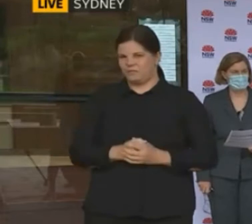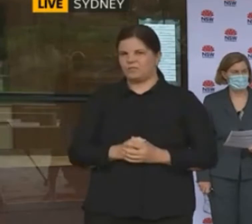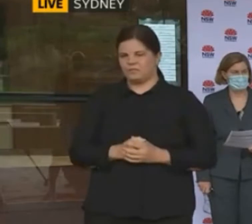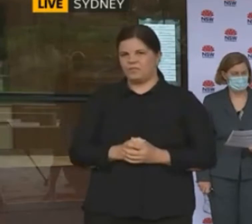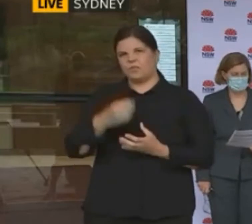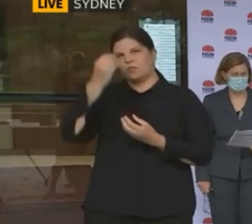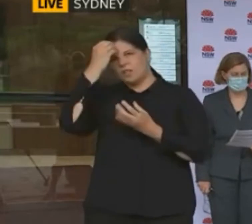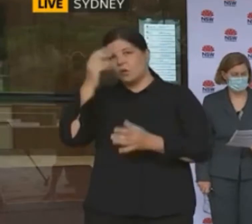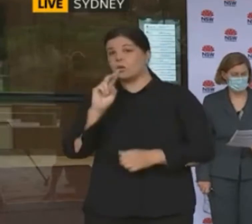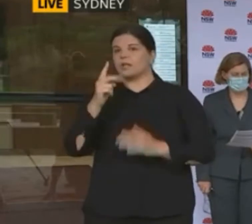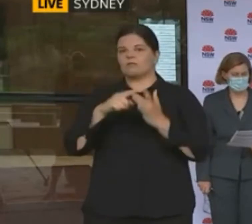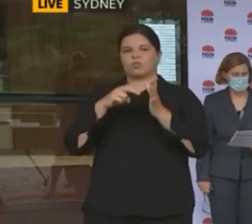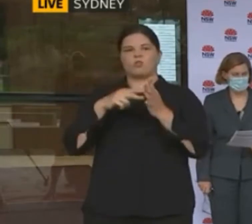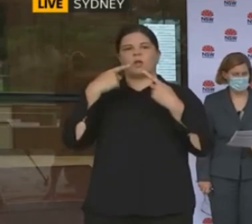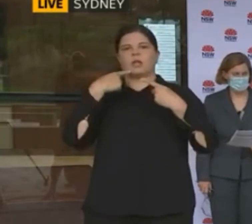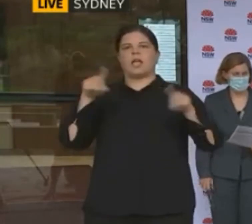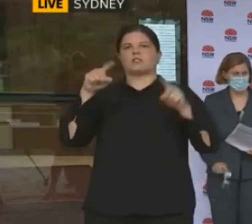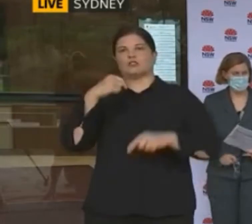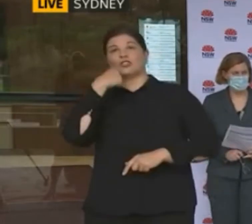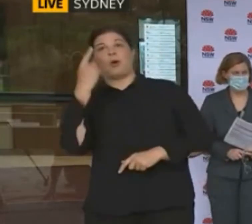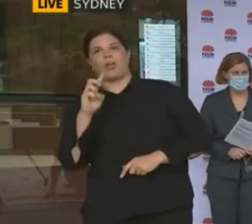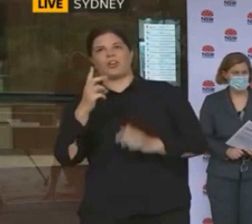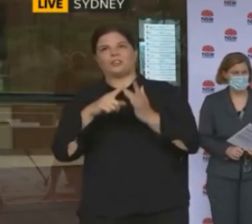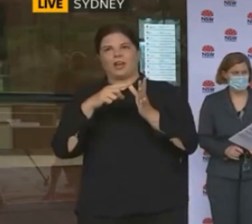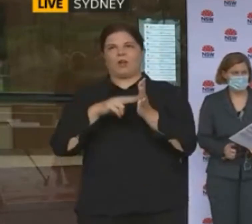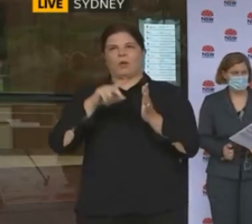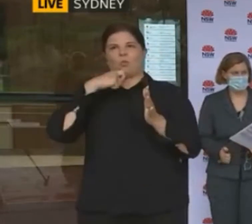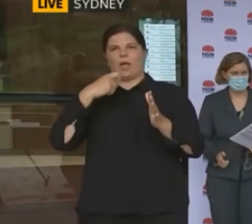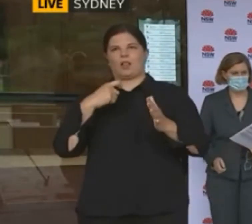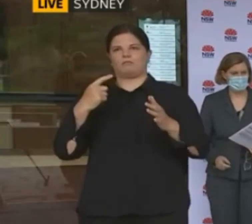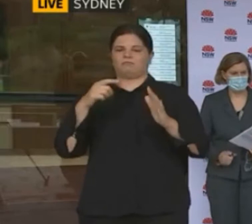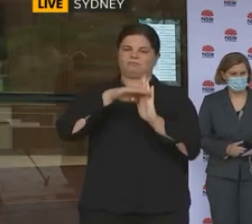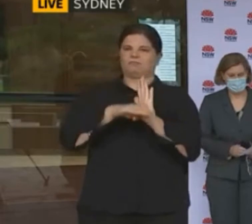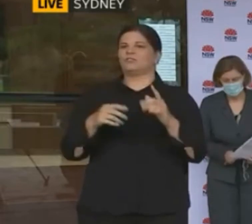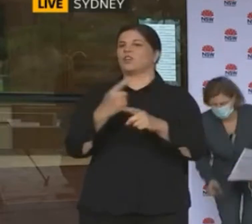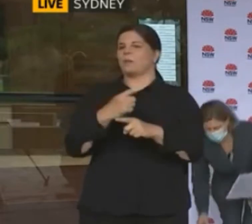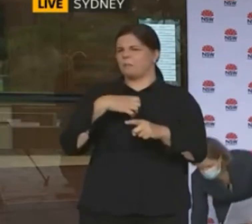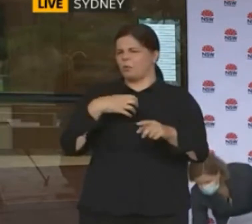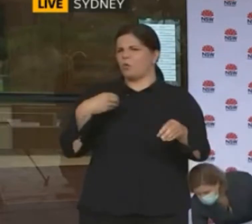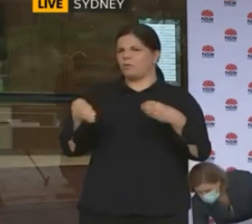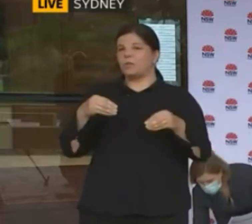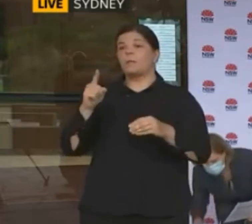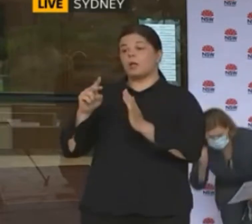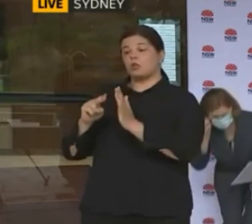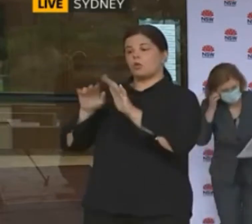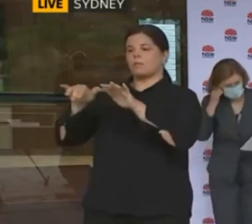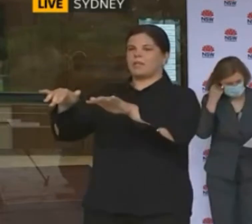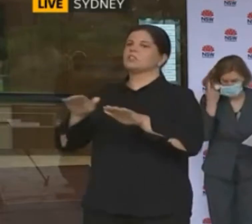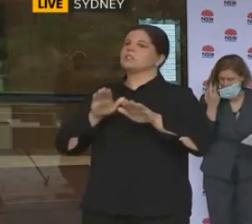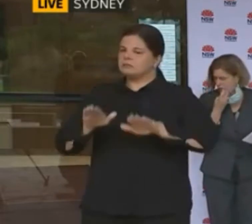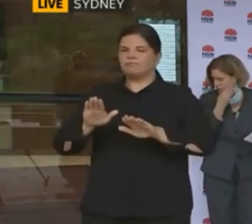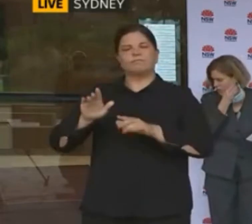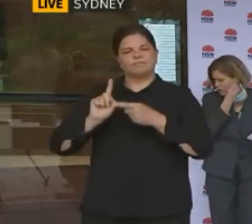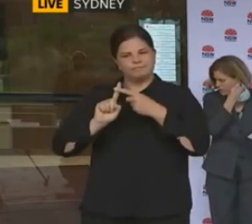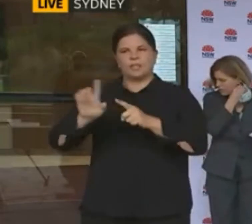like on the 2nd of January. And for the people in the northern part of the Northern Beaches, we're asking you to stay in your current situation till the 9th